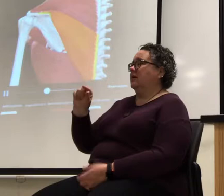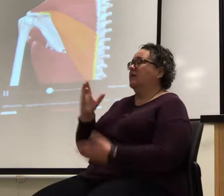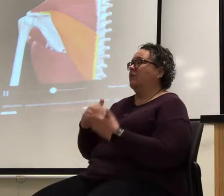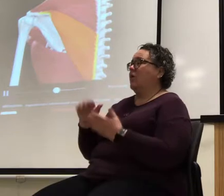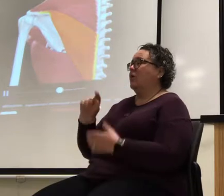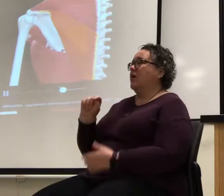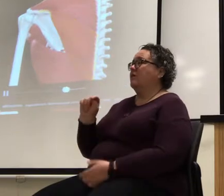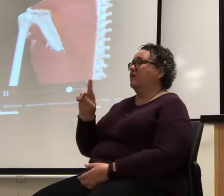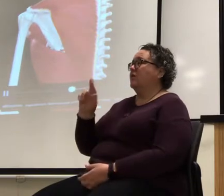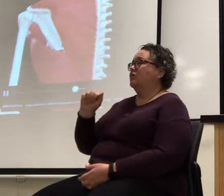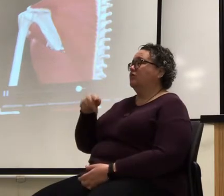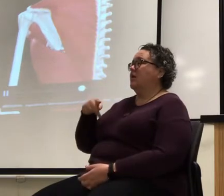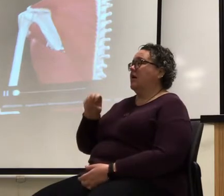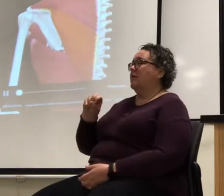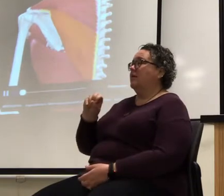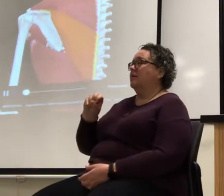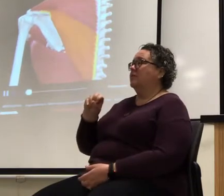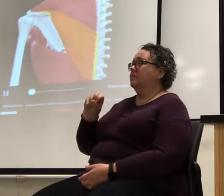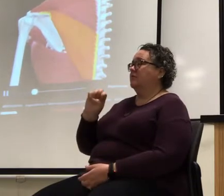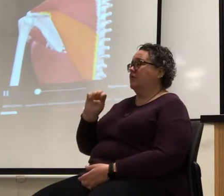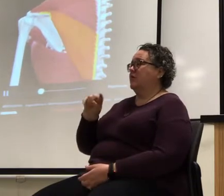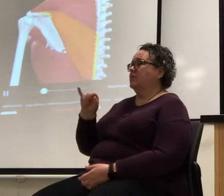of traps